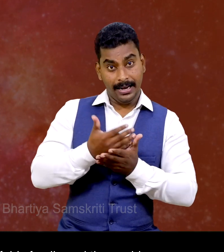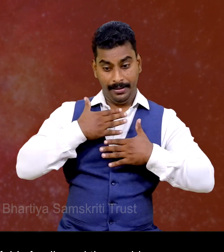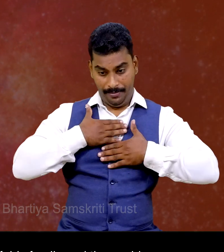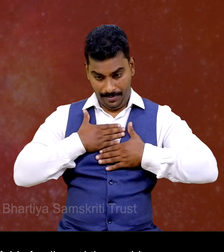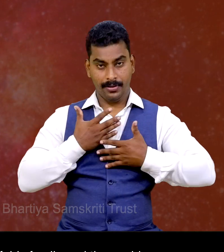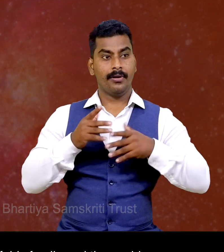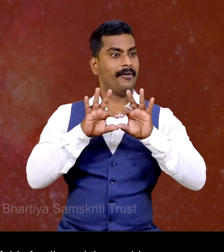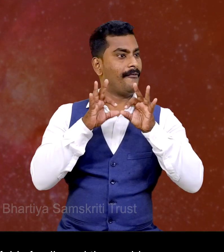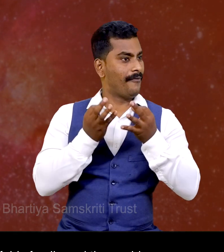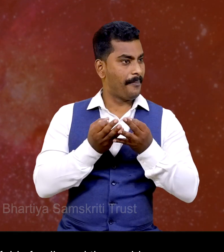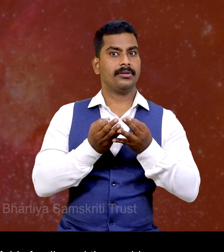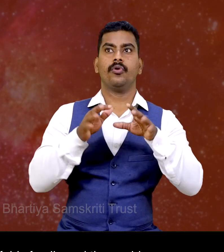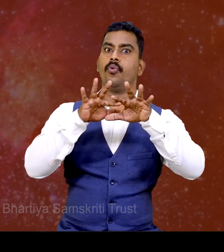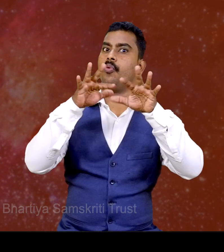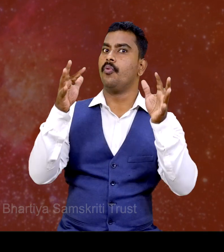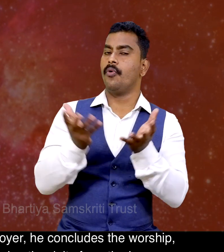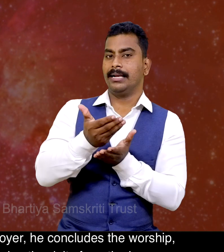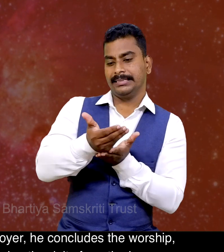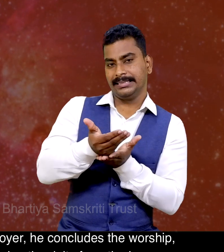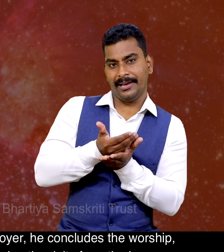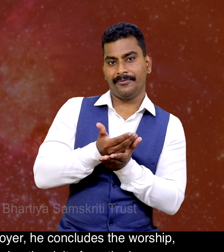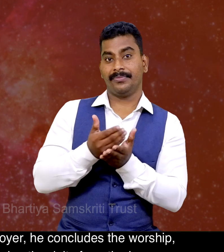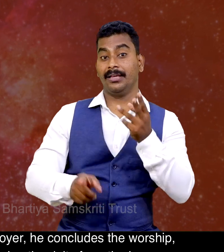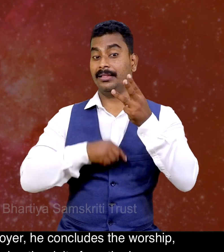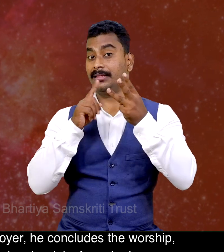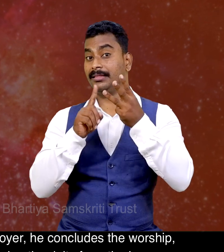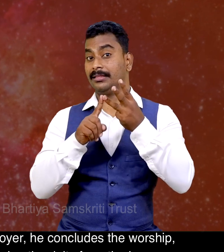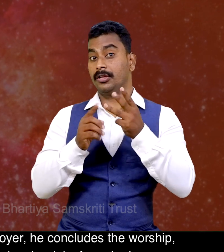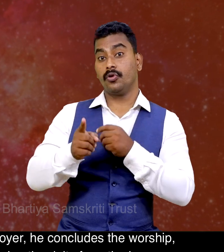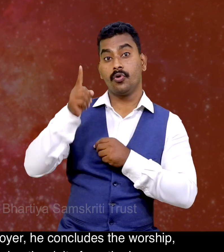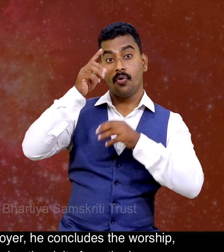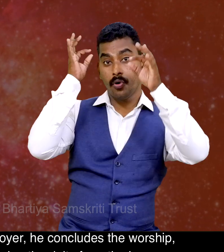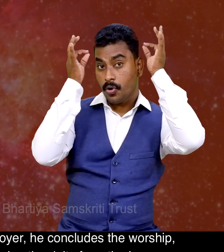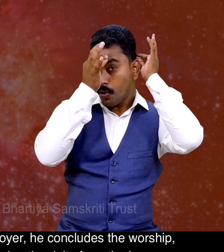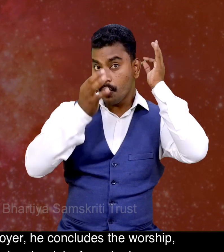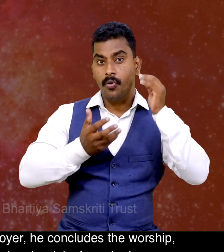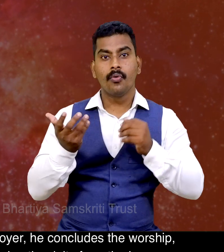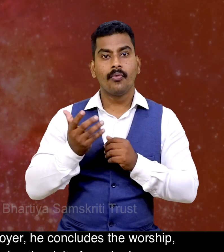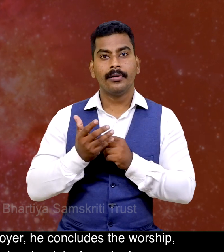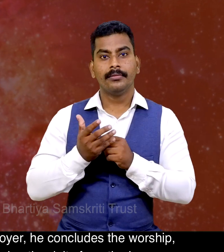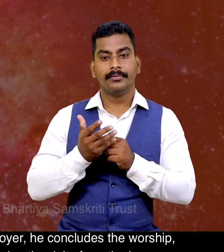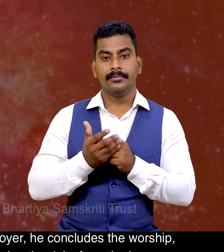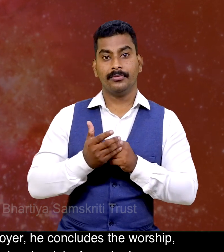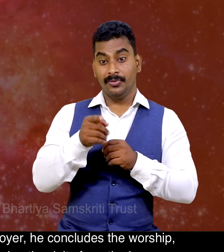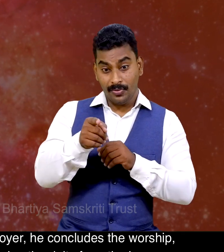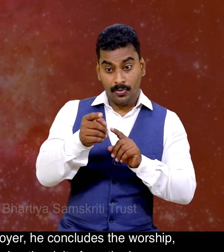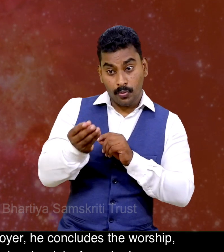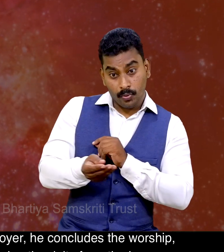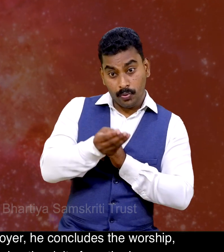family, and the world. As the destroyer, he concludes the worship by withdrawing the deity from